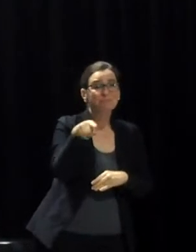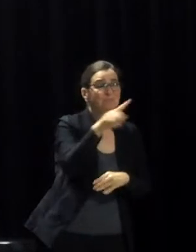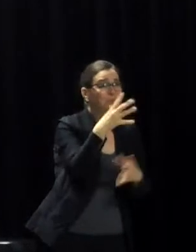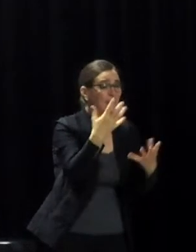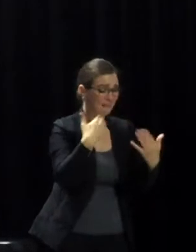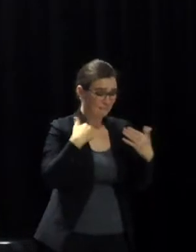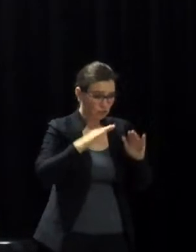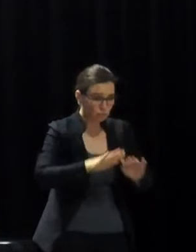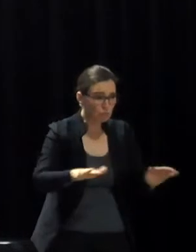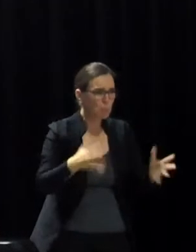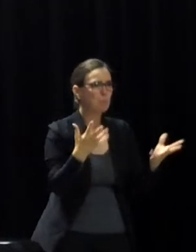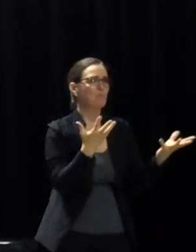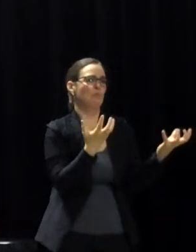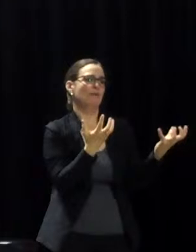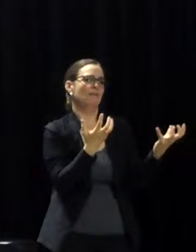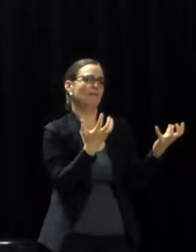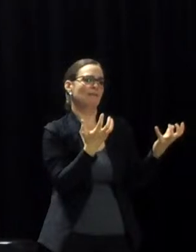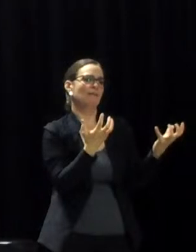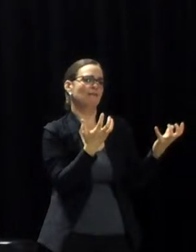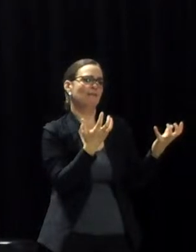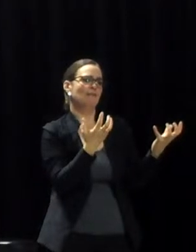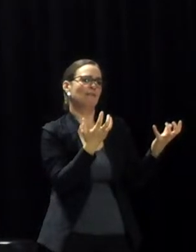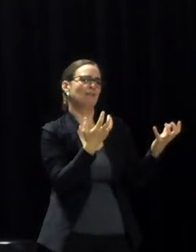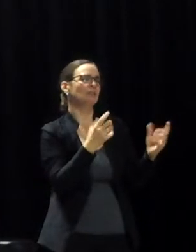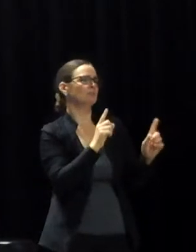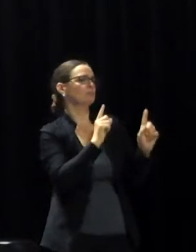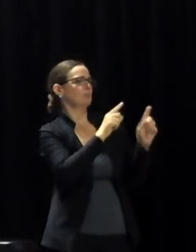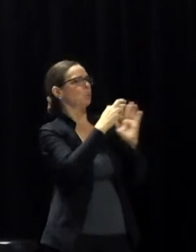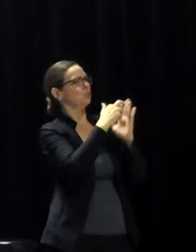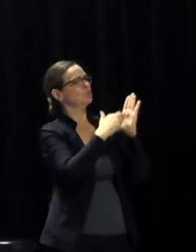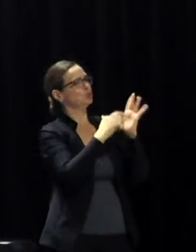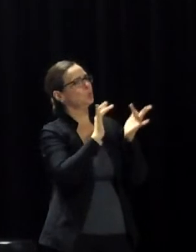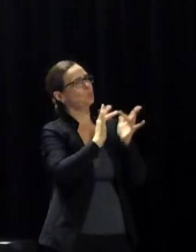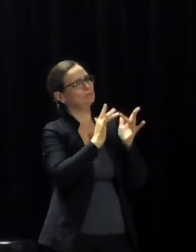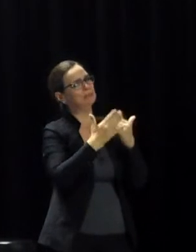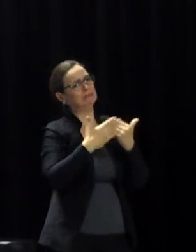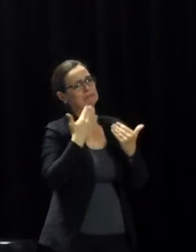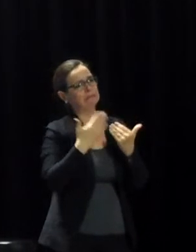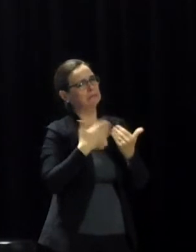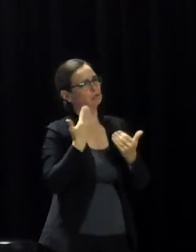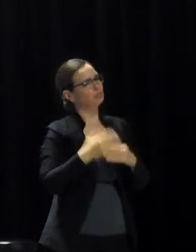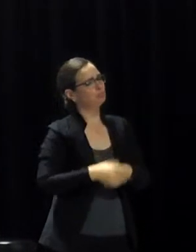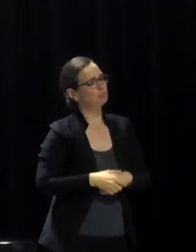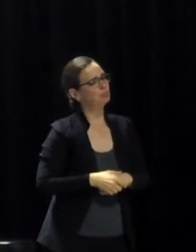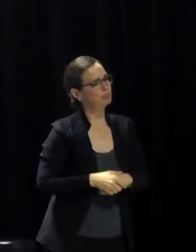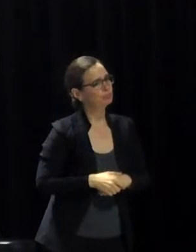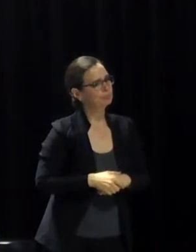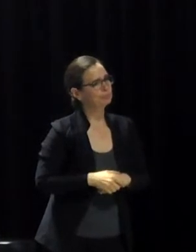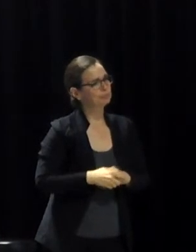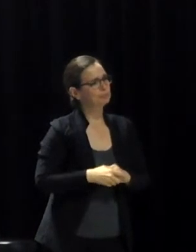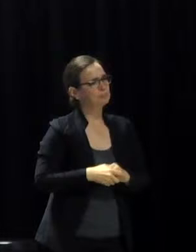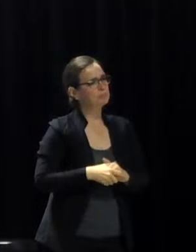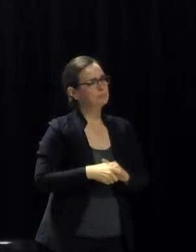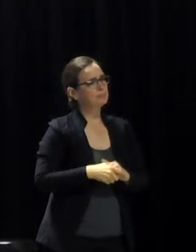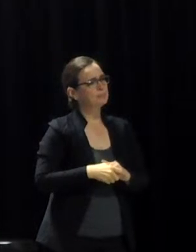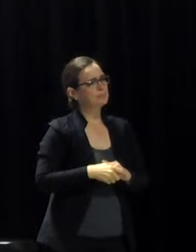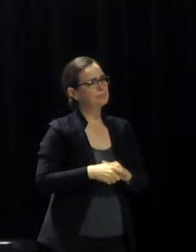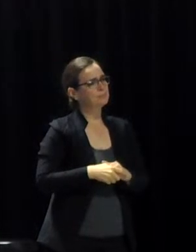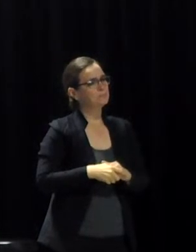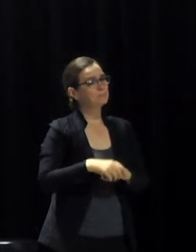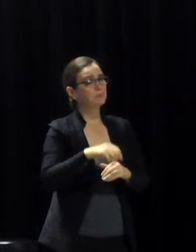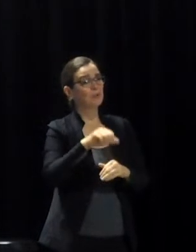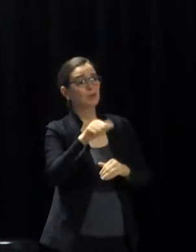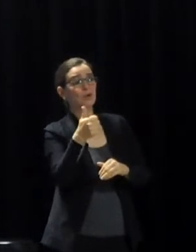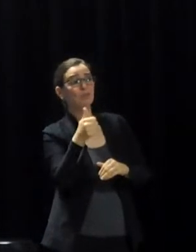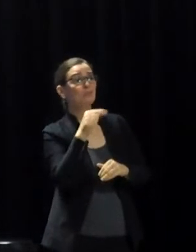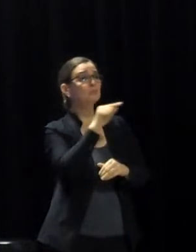nasal diagnostic test. There are other testing sites for everybody else. There's primary care physicians